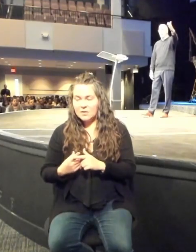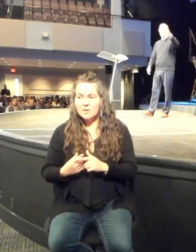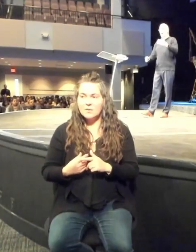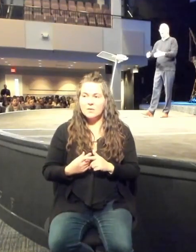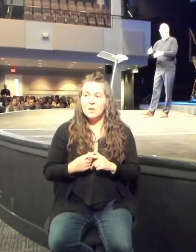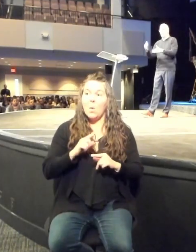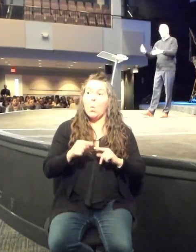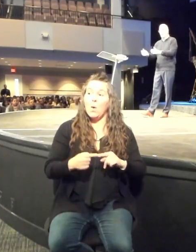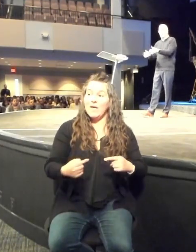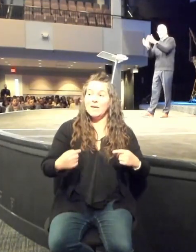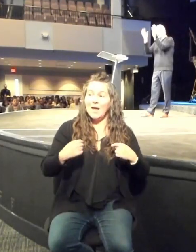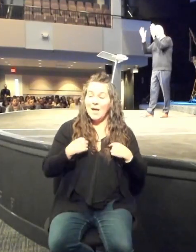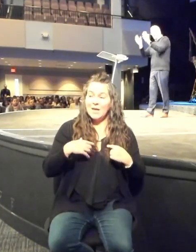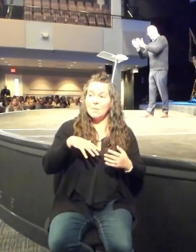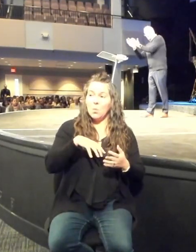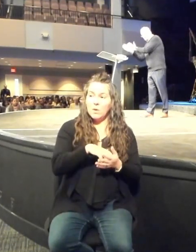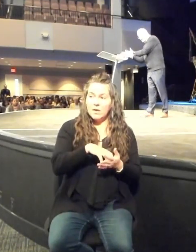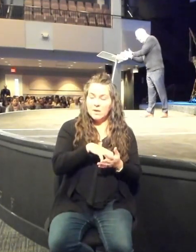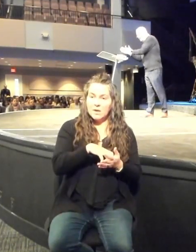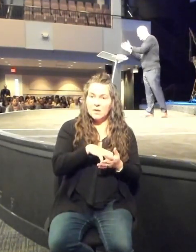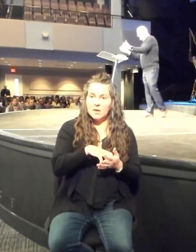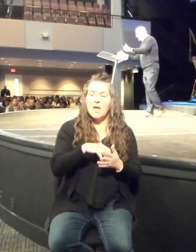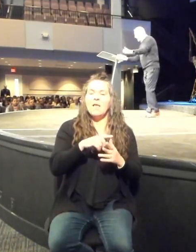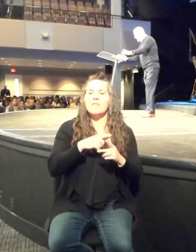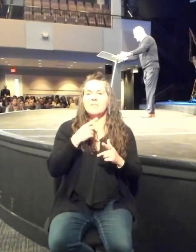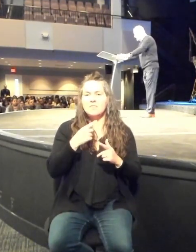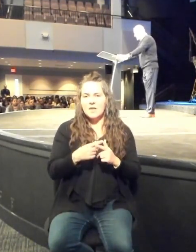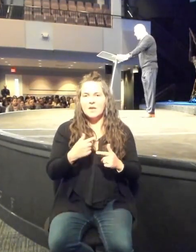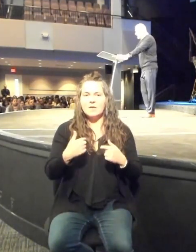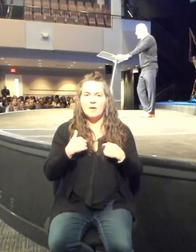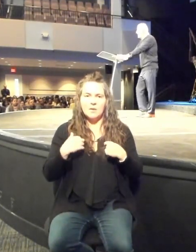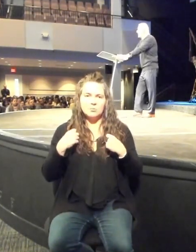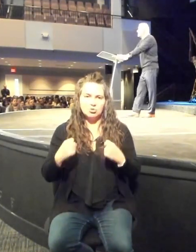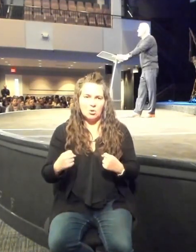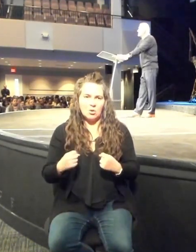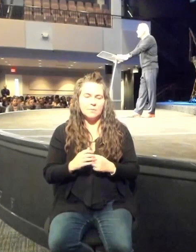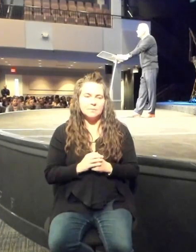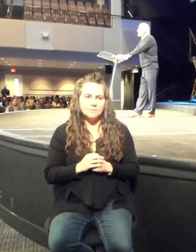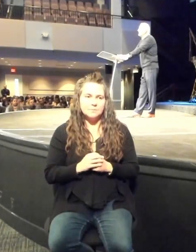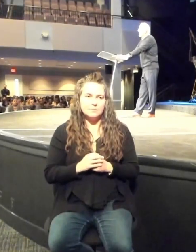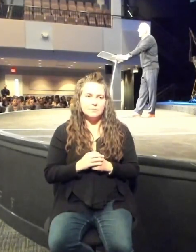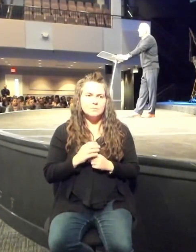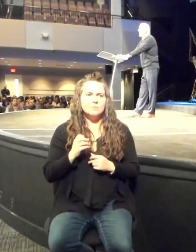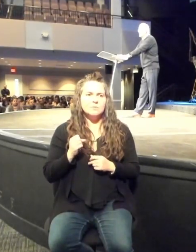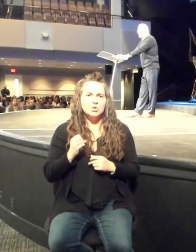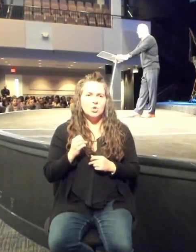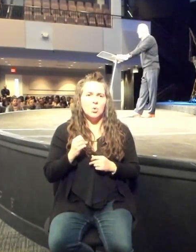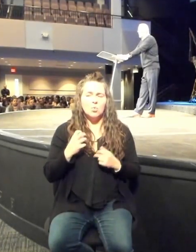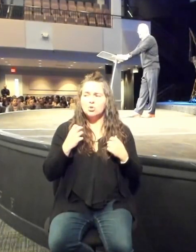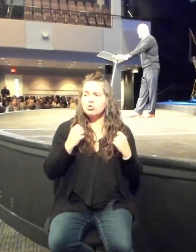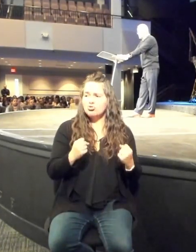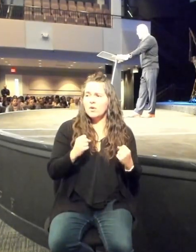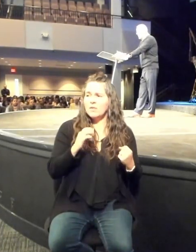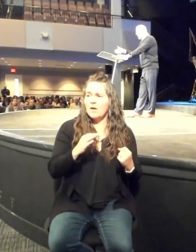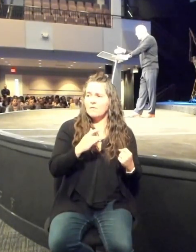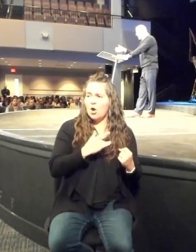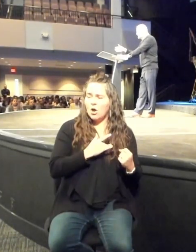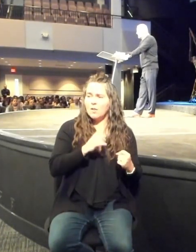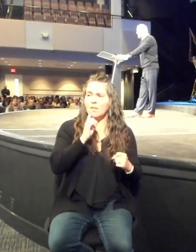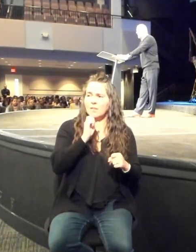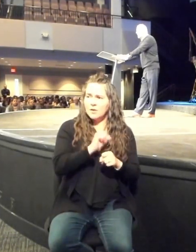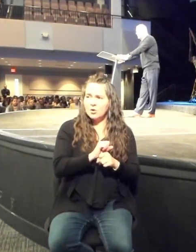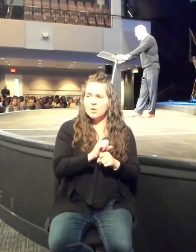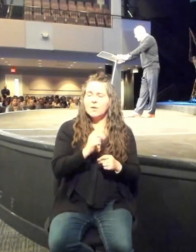When I am weak, then I am strong. So strength of heart literally comes, according to